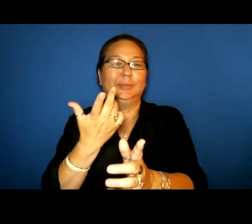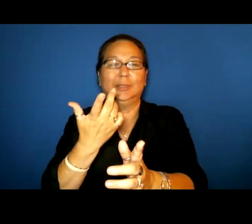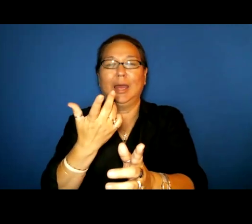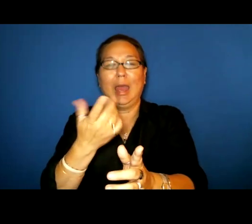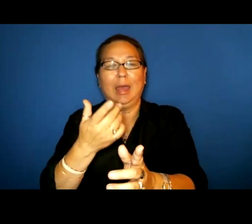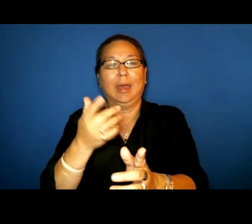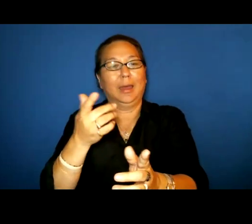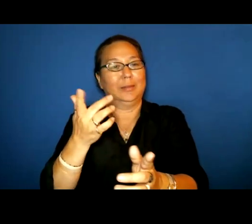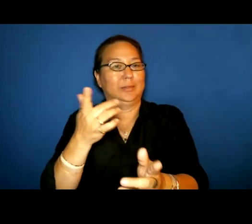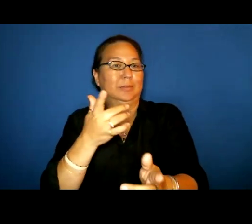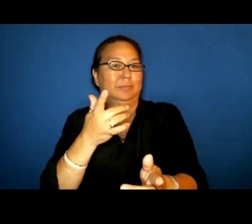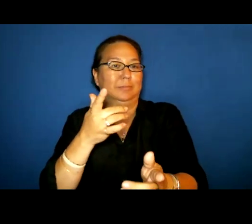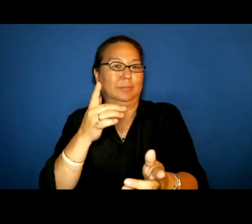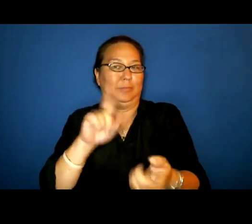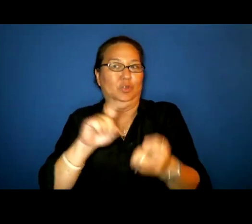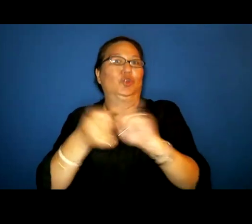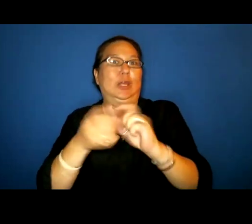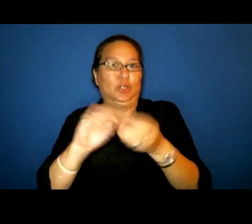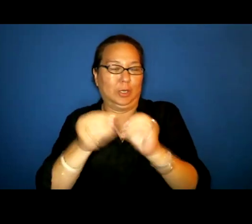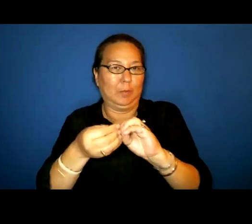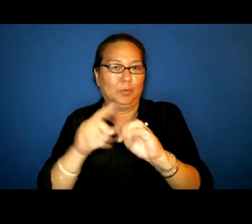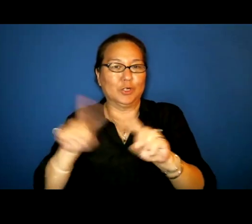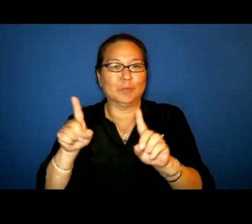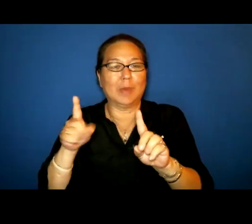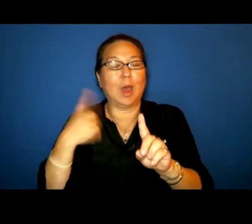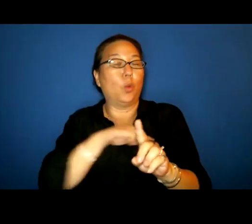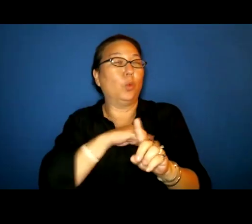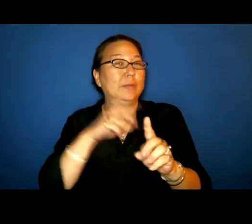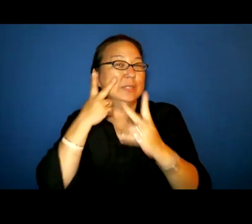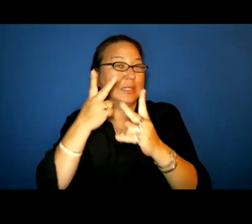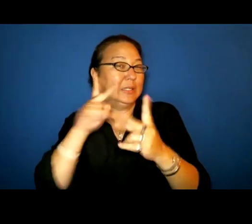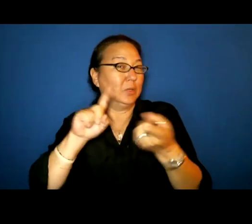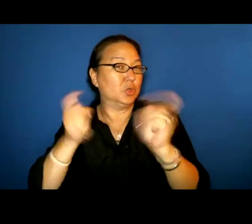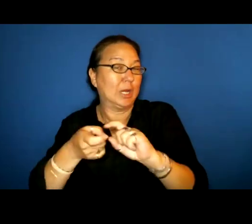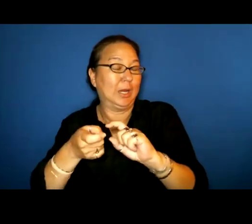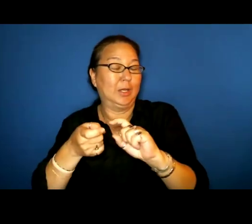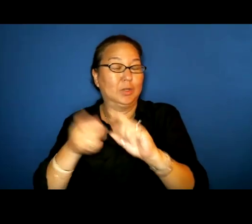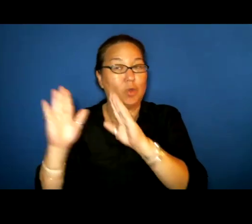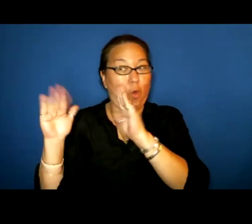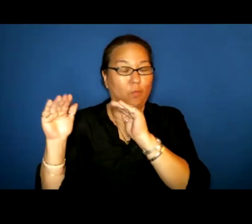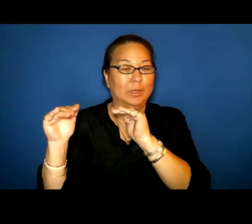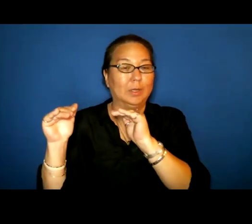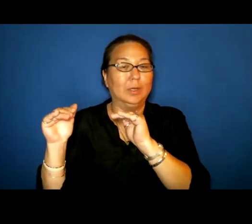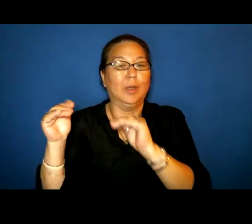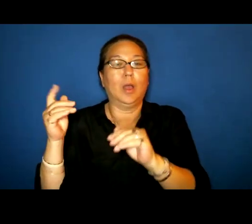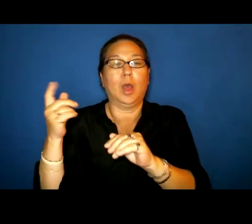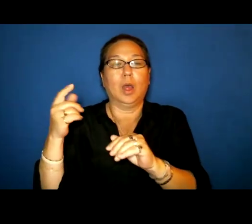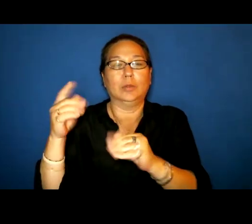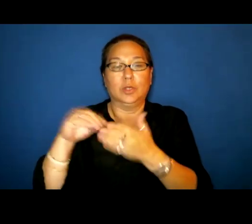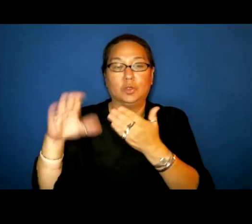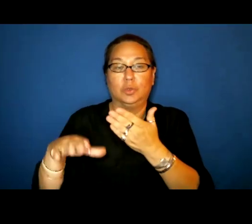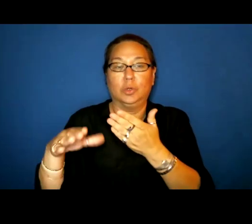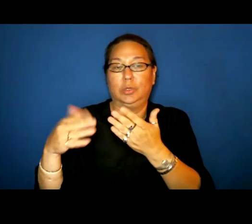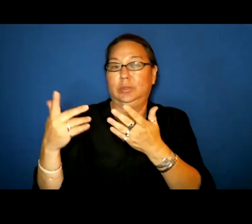students as much. We're seeing in a very hopeful way, I think, our students who were with us the last couple of years as newcomers who are now no